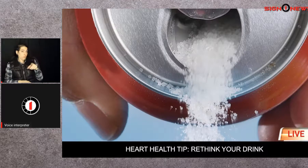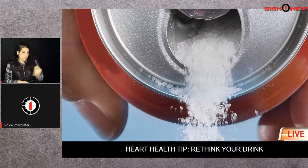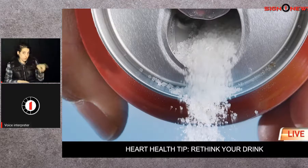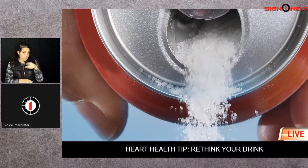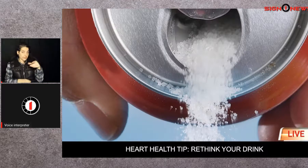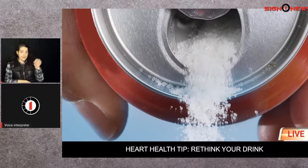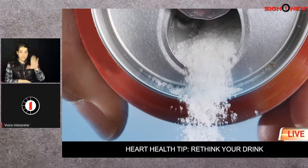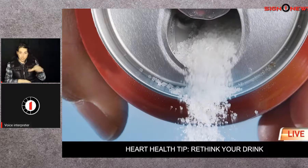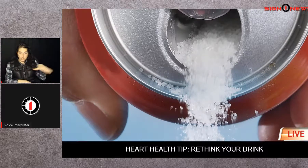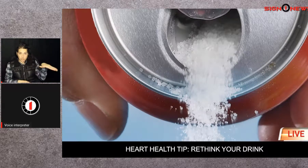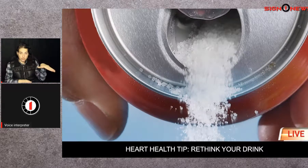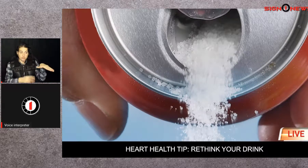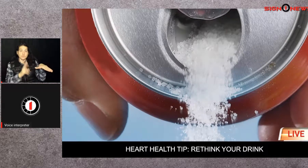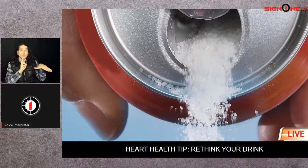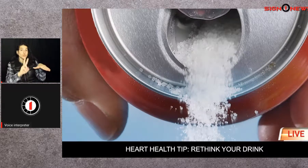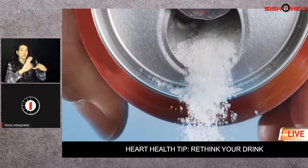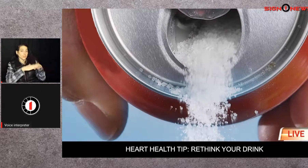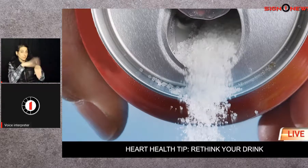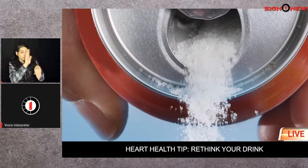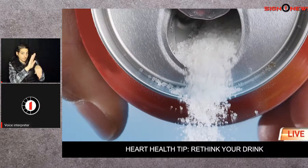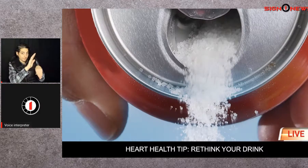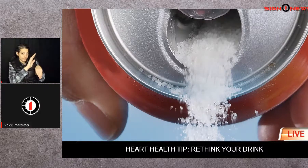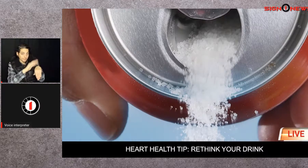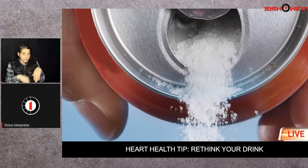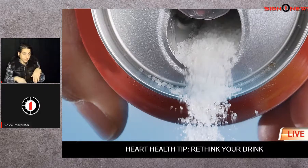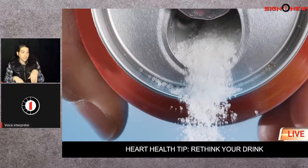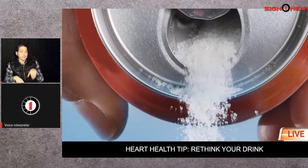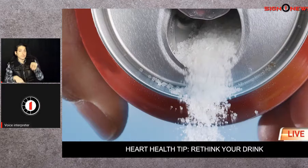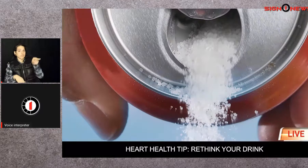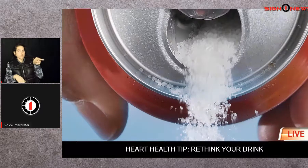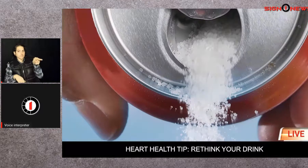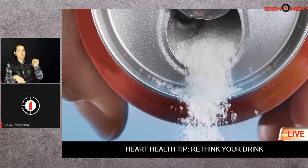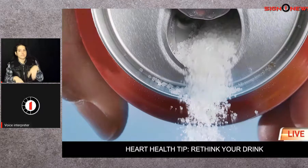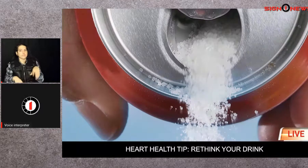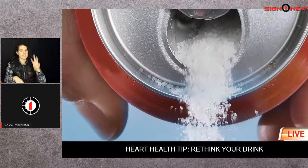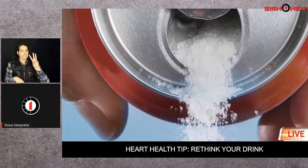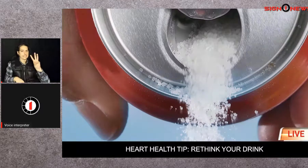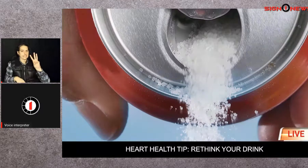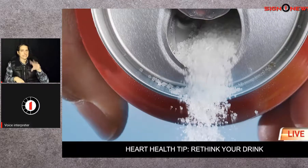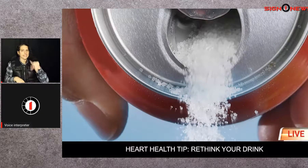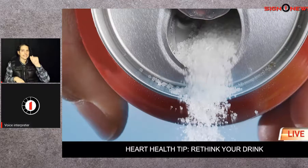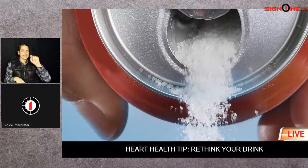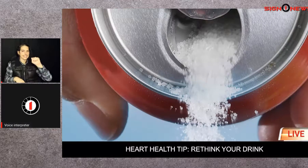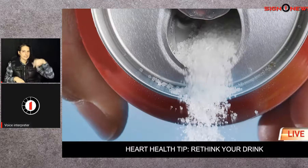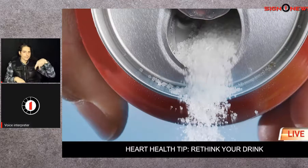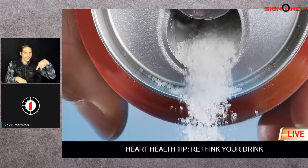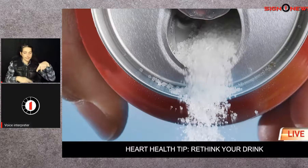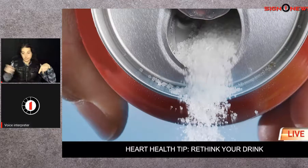and 6 teaspoons, 25 grams per day for most women and children